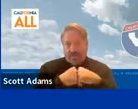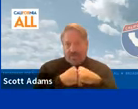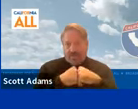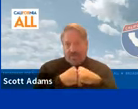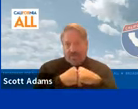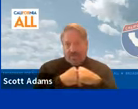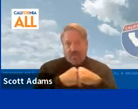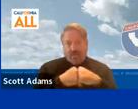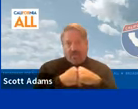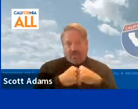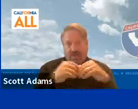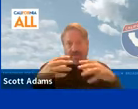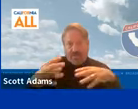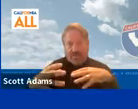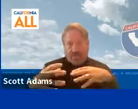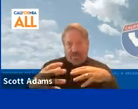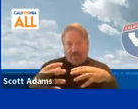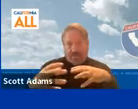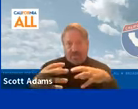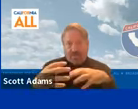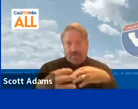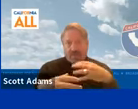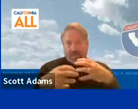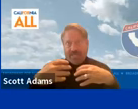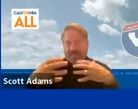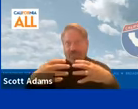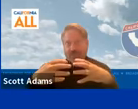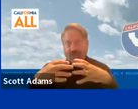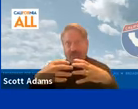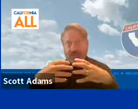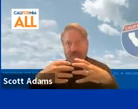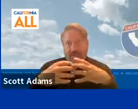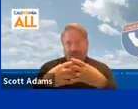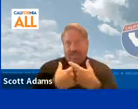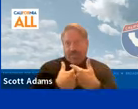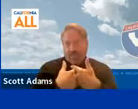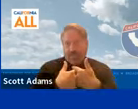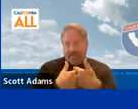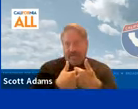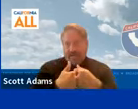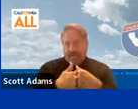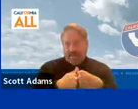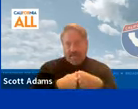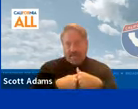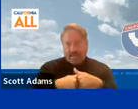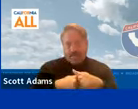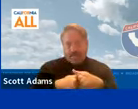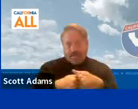programs across the state, and develop recommendations on how to implement that.